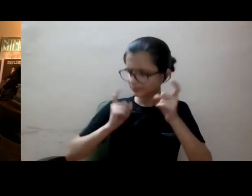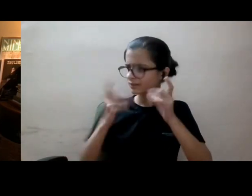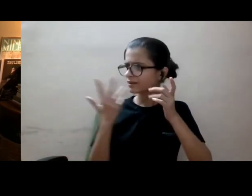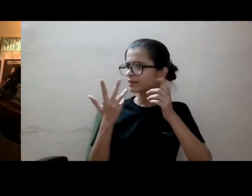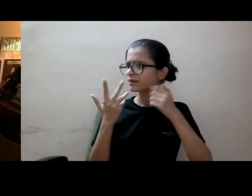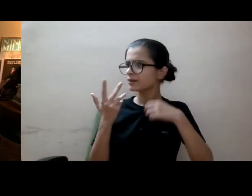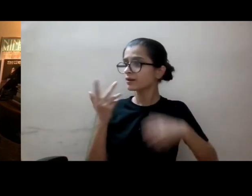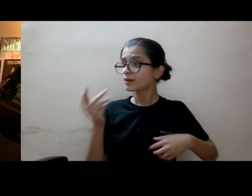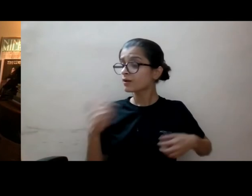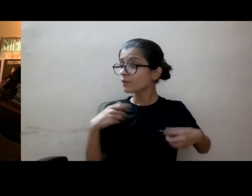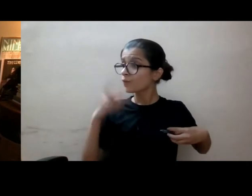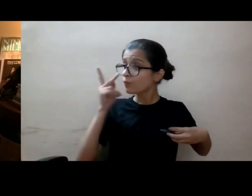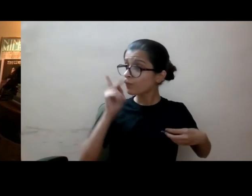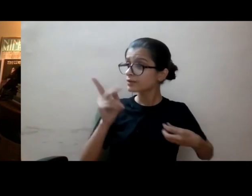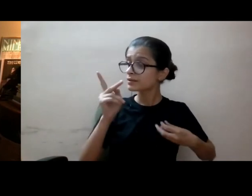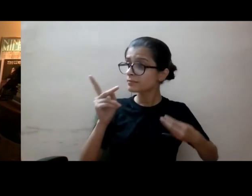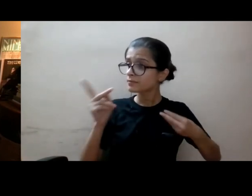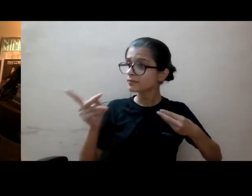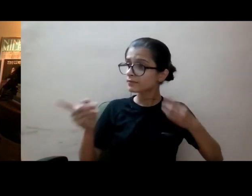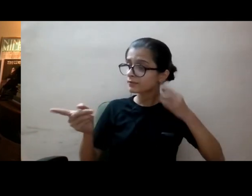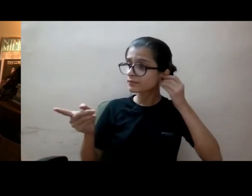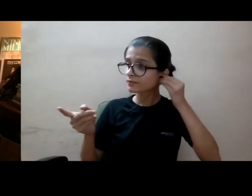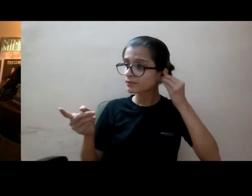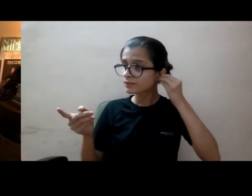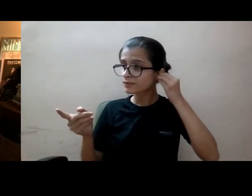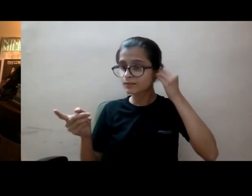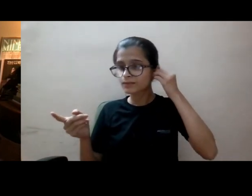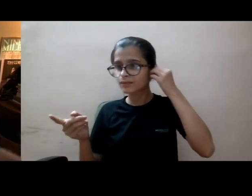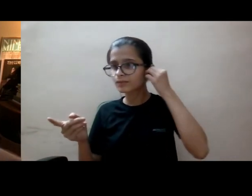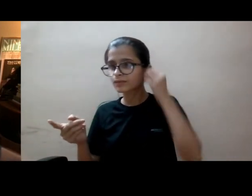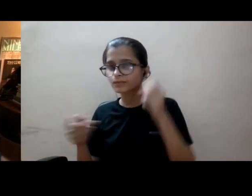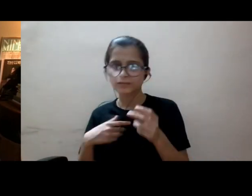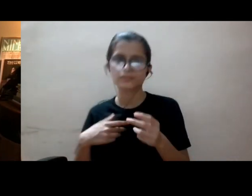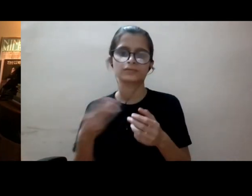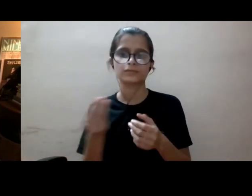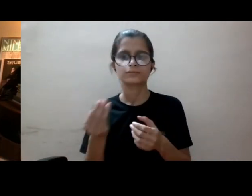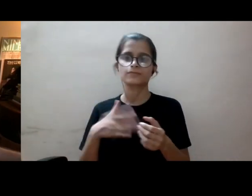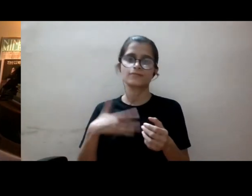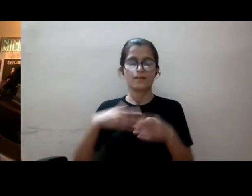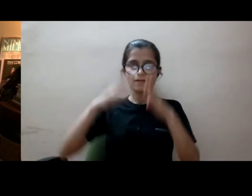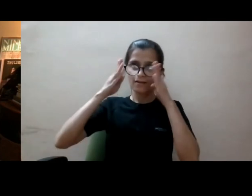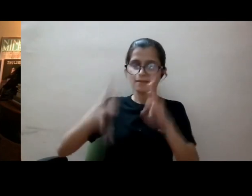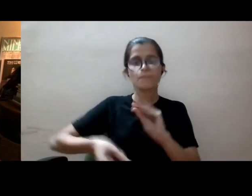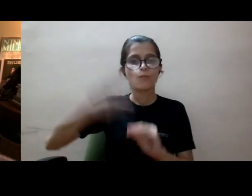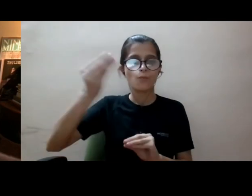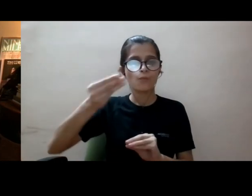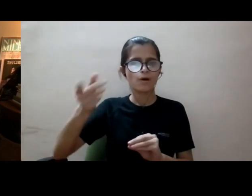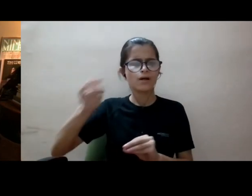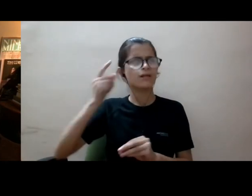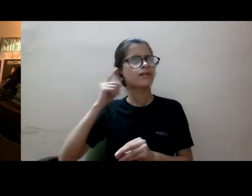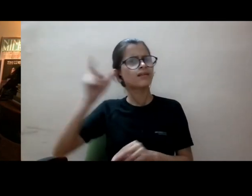what is visible must be taking up so much of her consciousness and attention that she cannot even